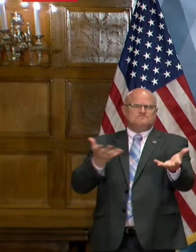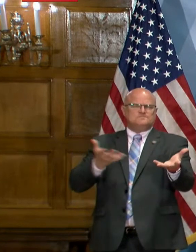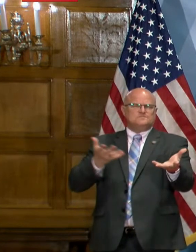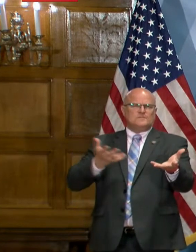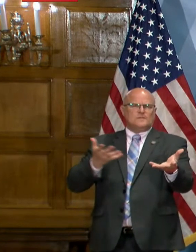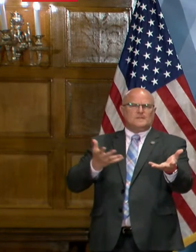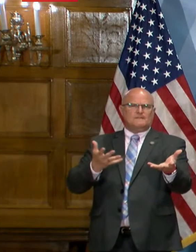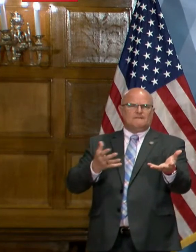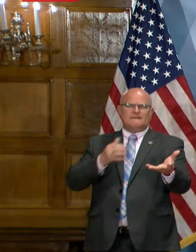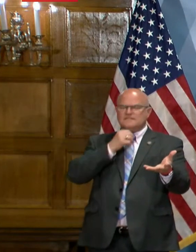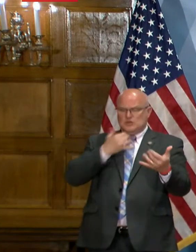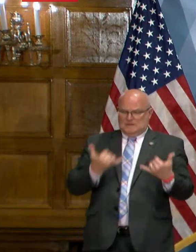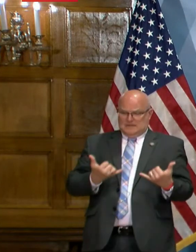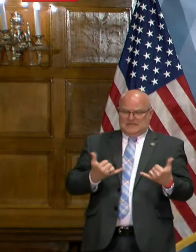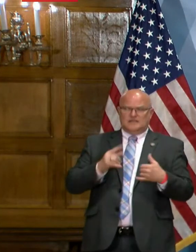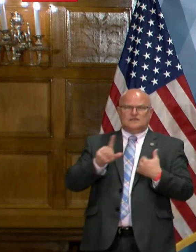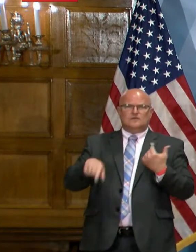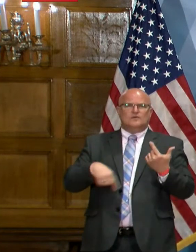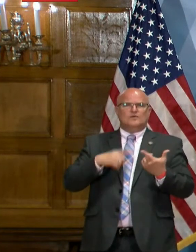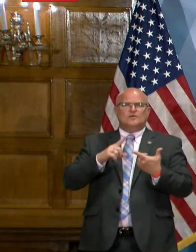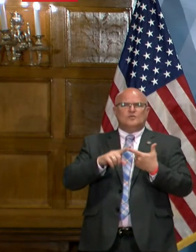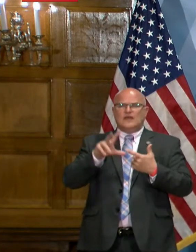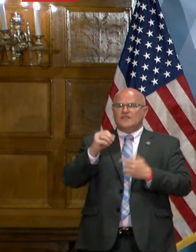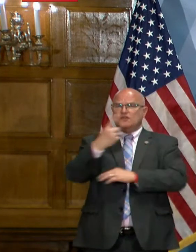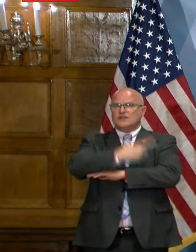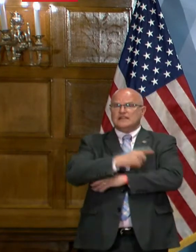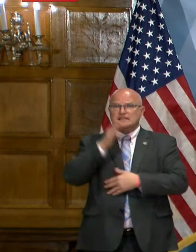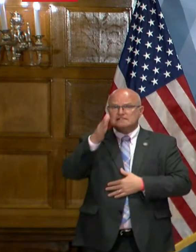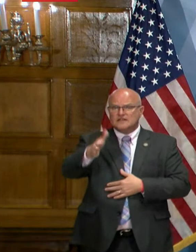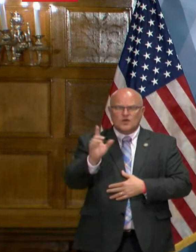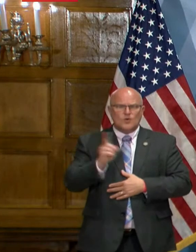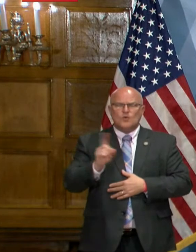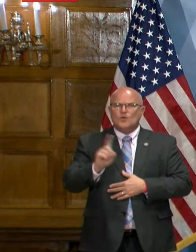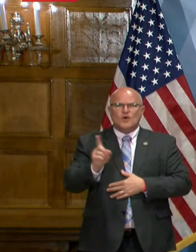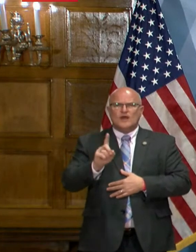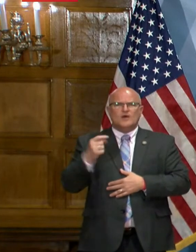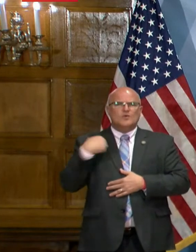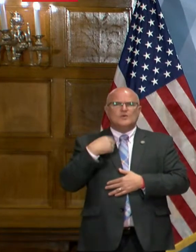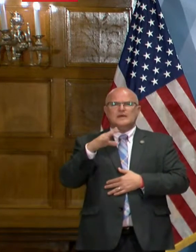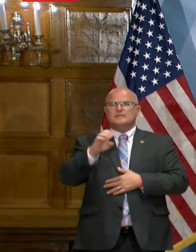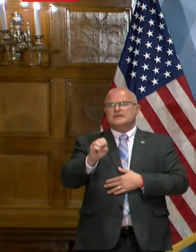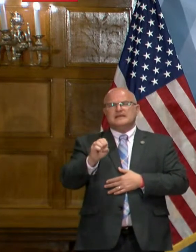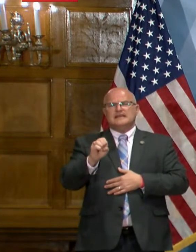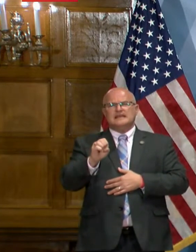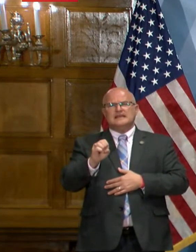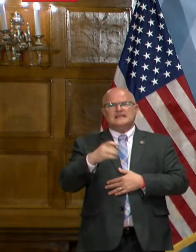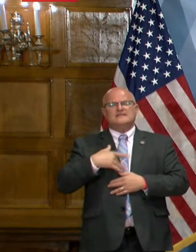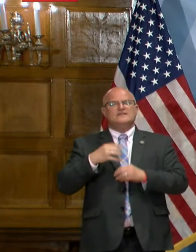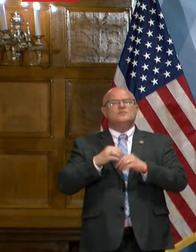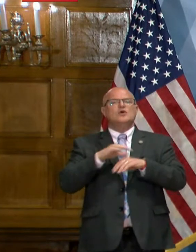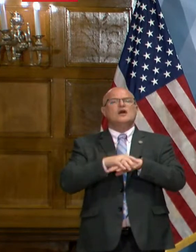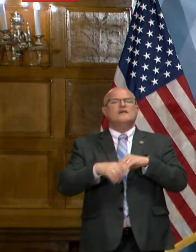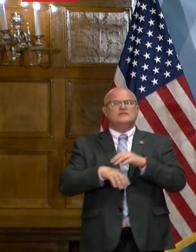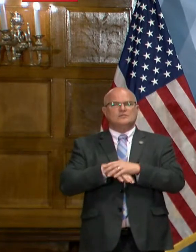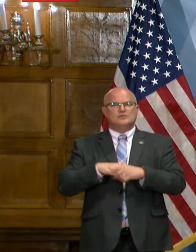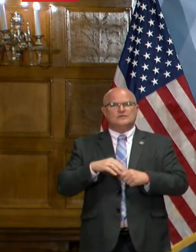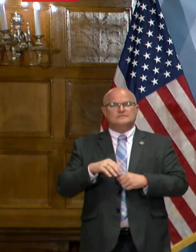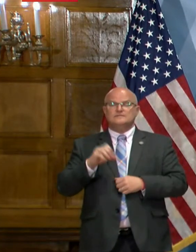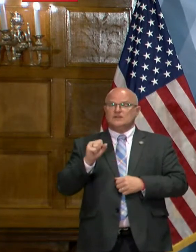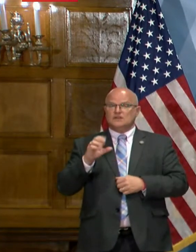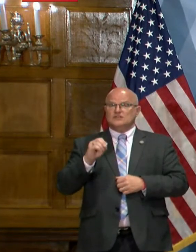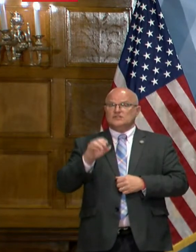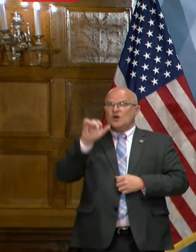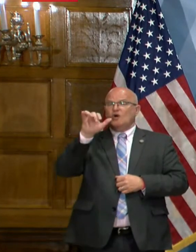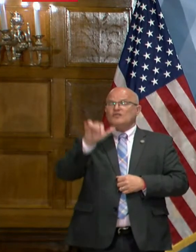if we don't do it immediately, but 30 days from now, where should we be to feel more comfortable? And